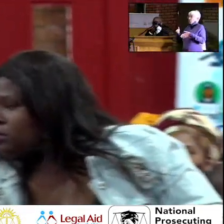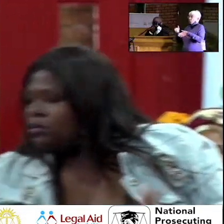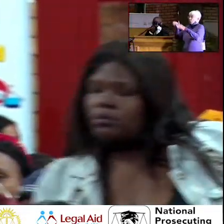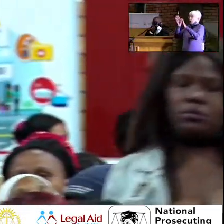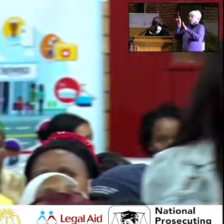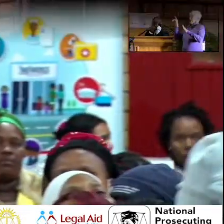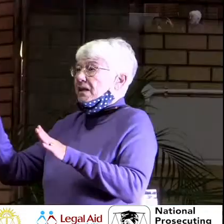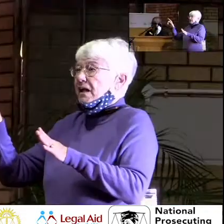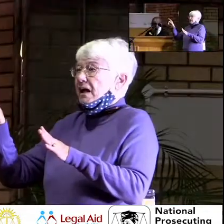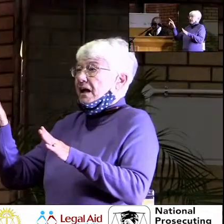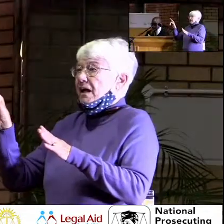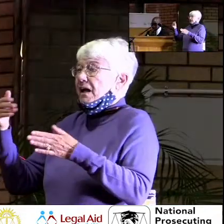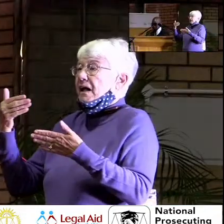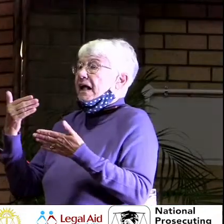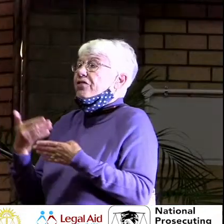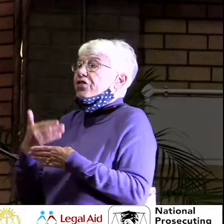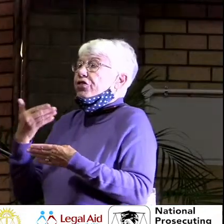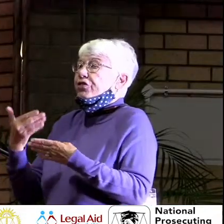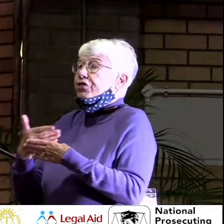Thank you.